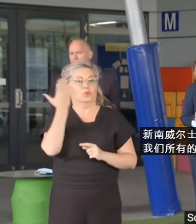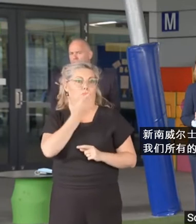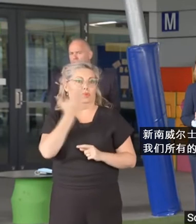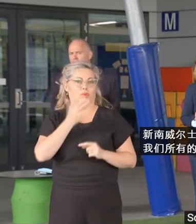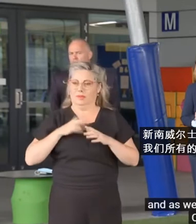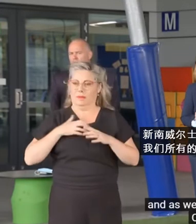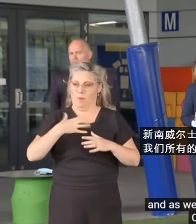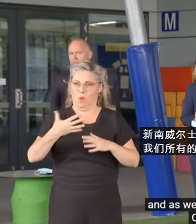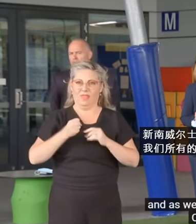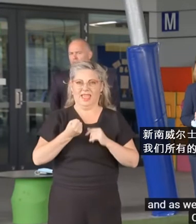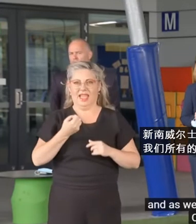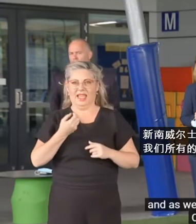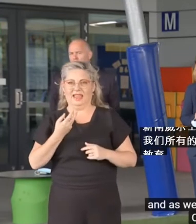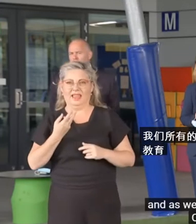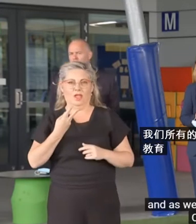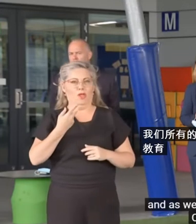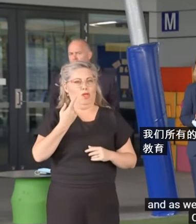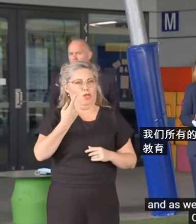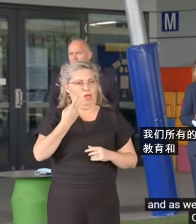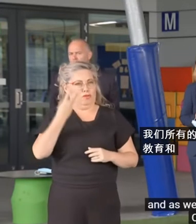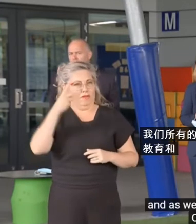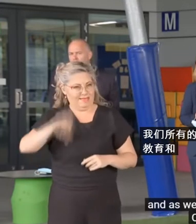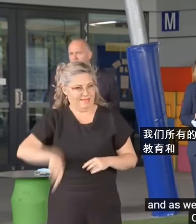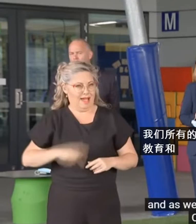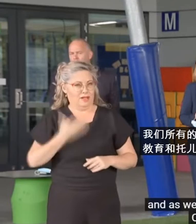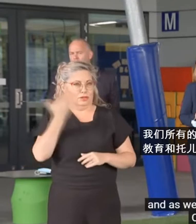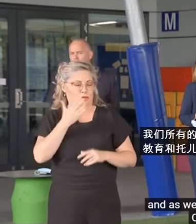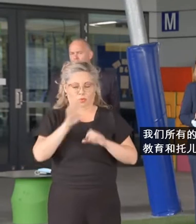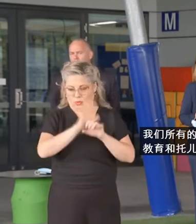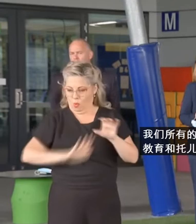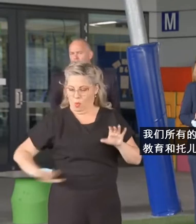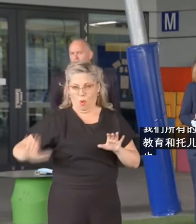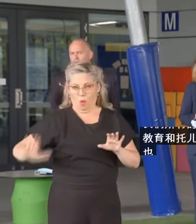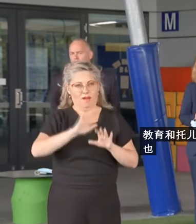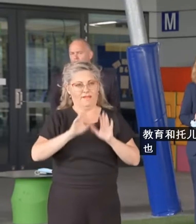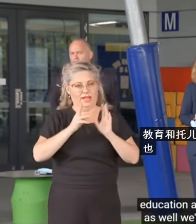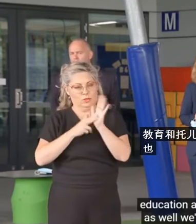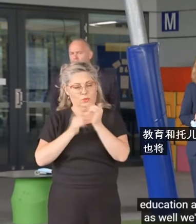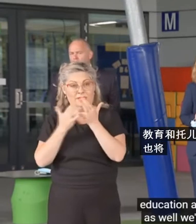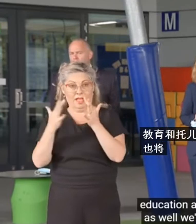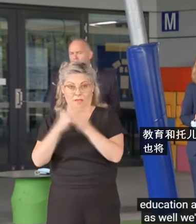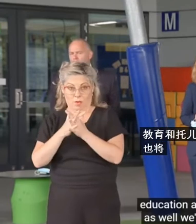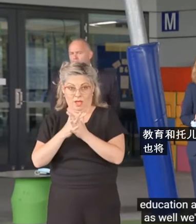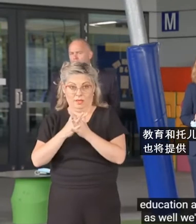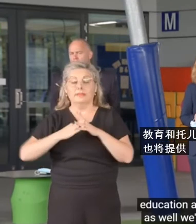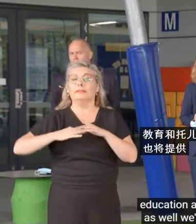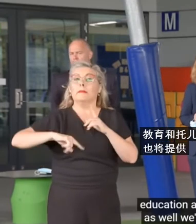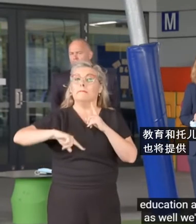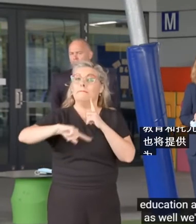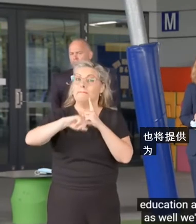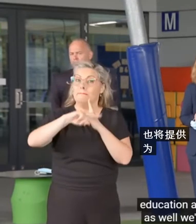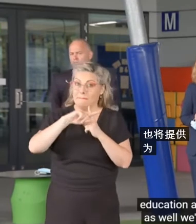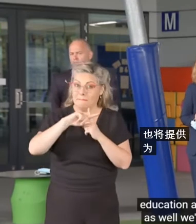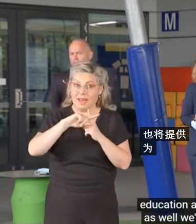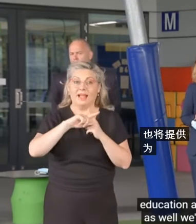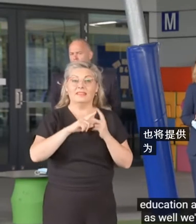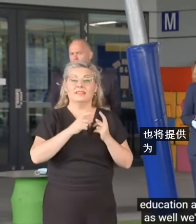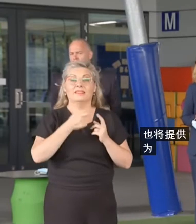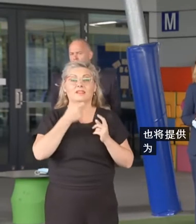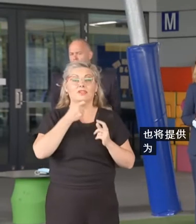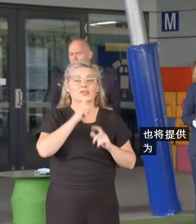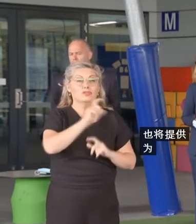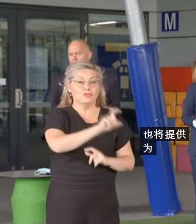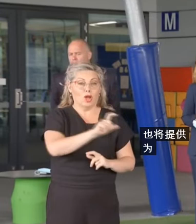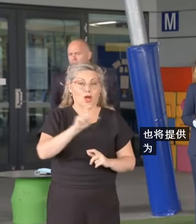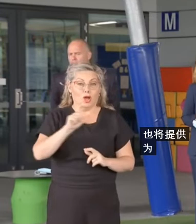our early childhood education and childcare centres as well. We'll be providing rapid antigen tests